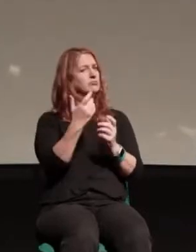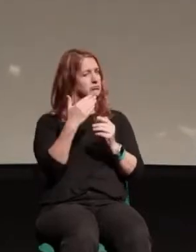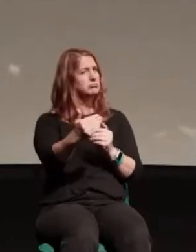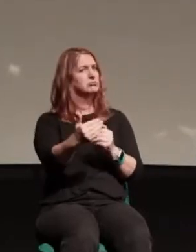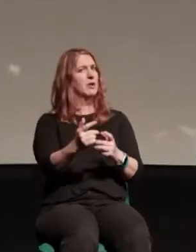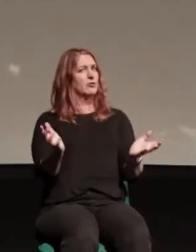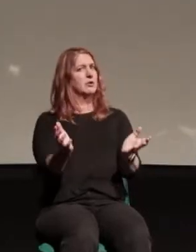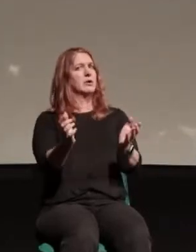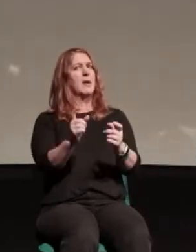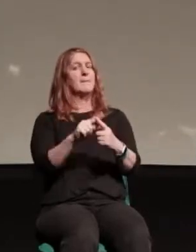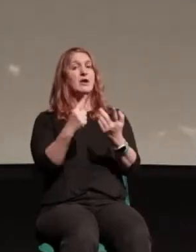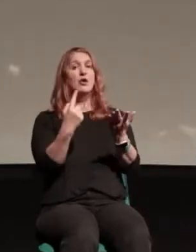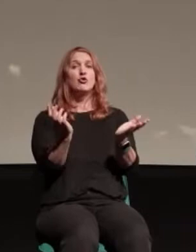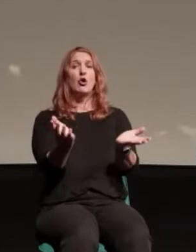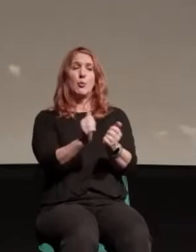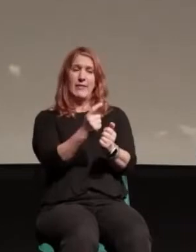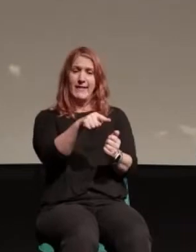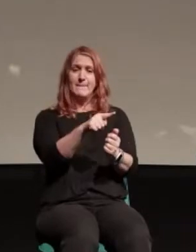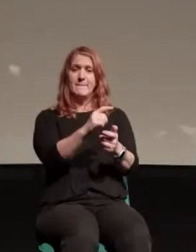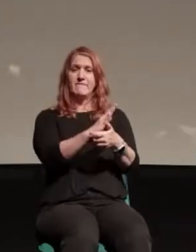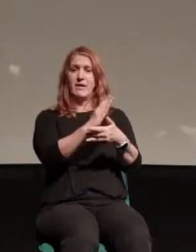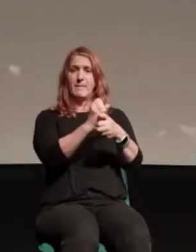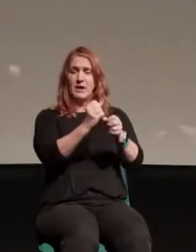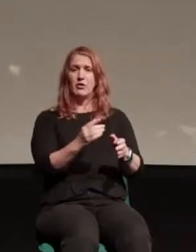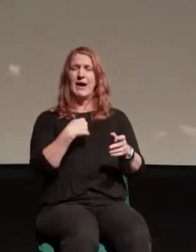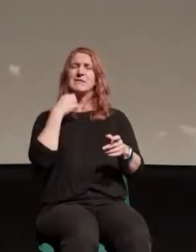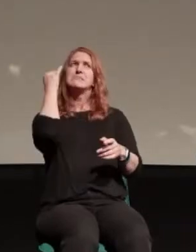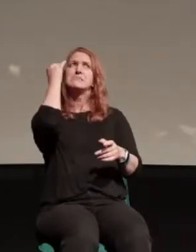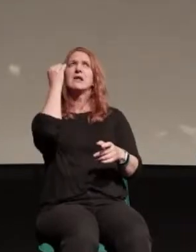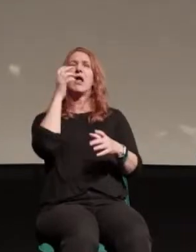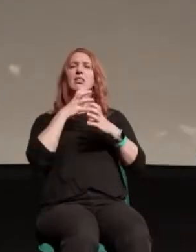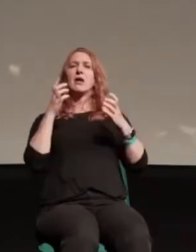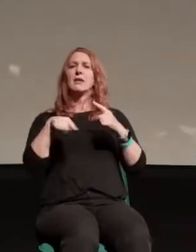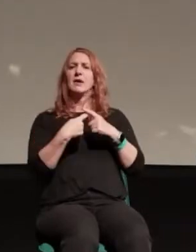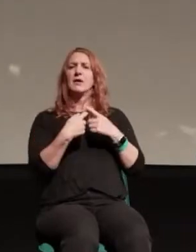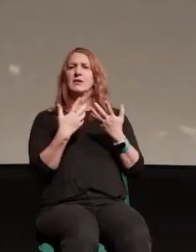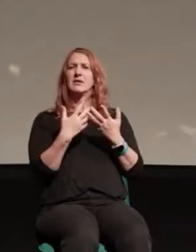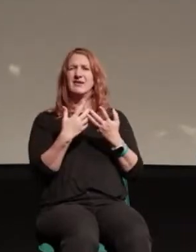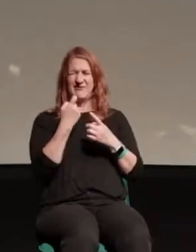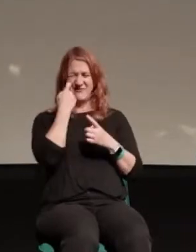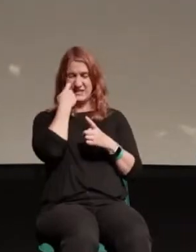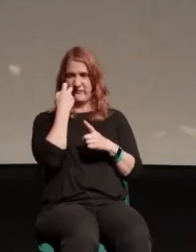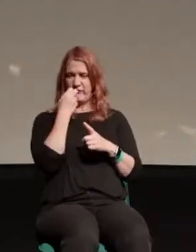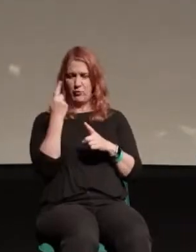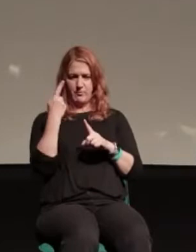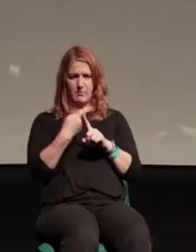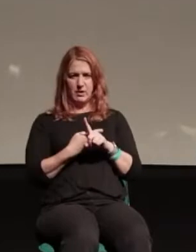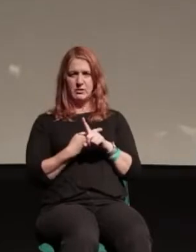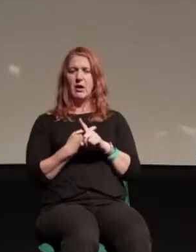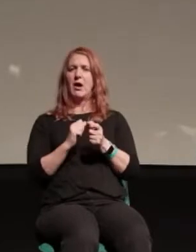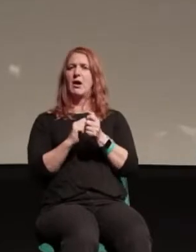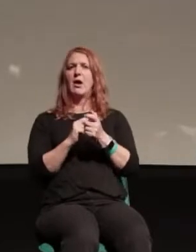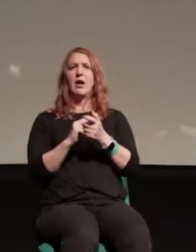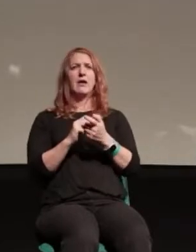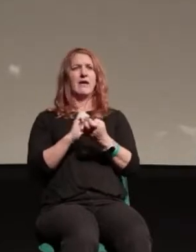And in talking with them, I've been thinking a lot in the last few months about how we can